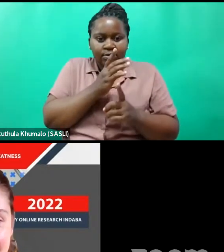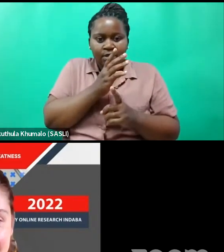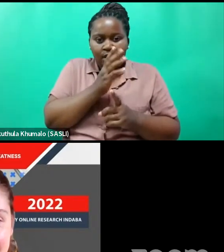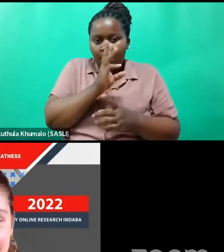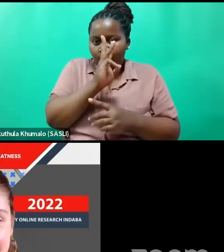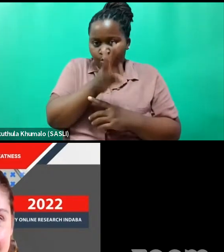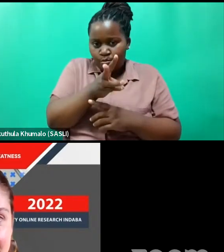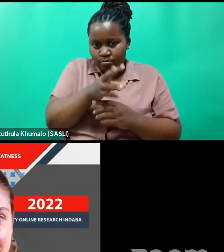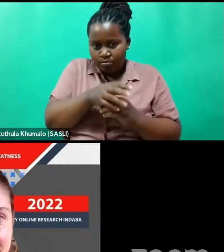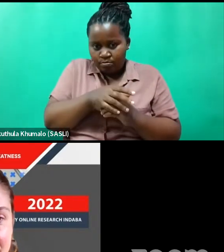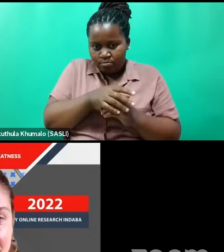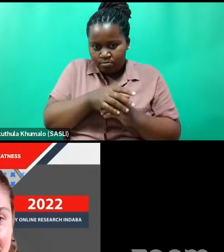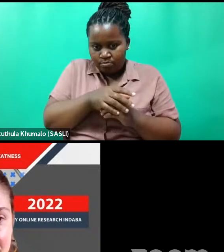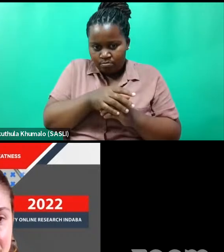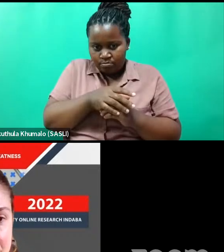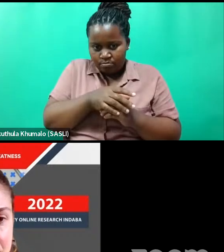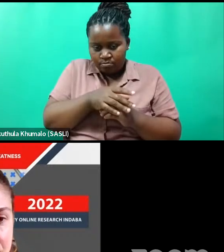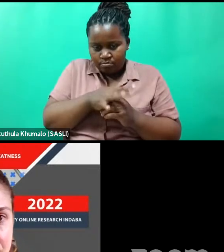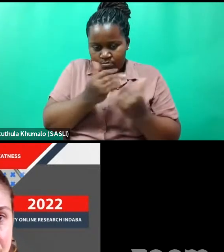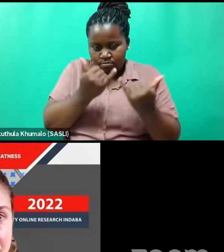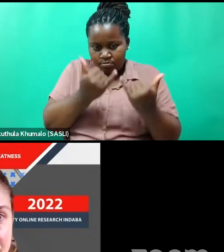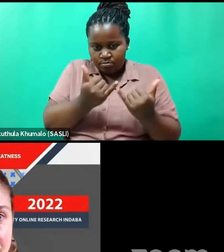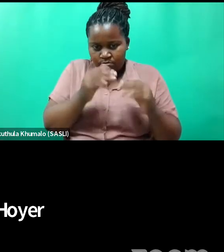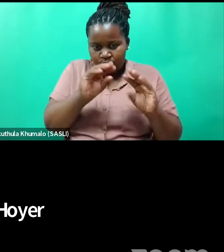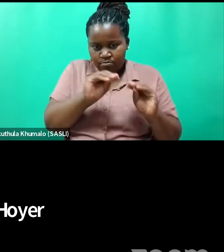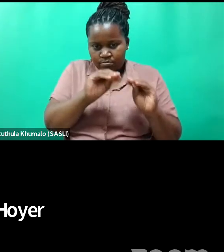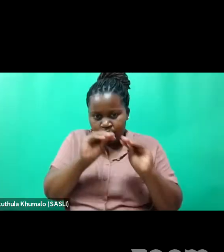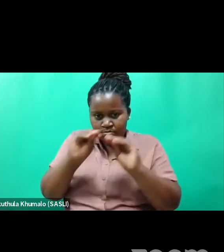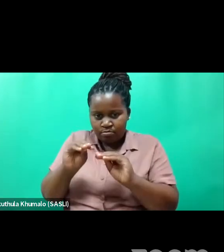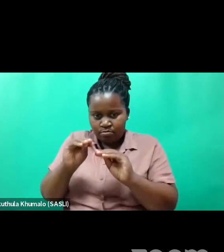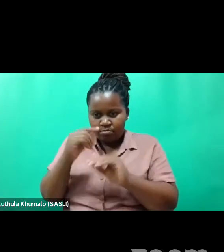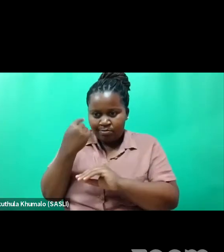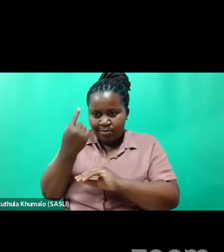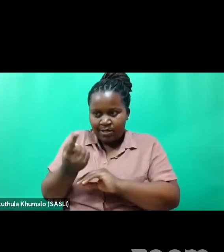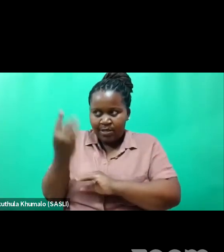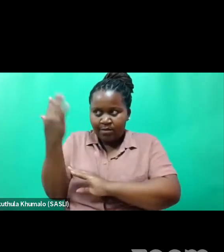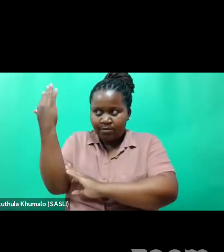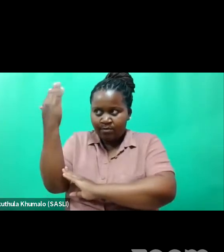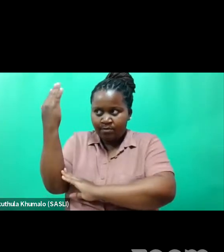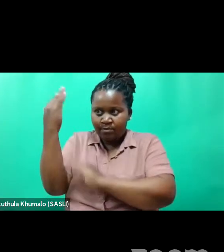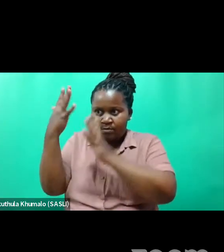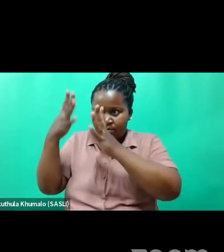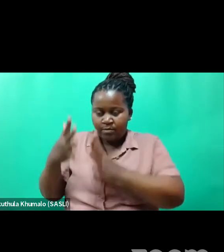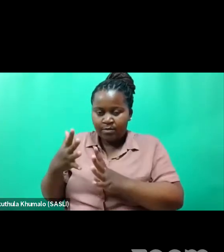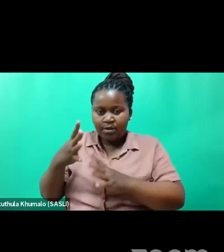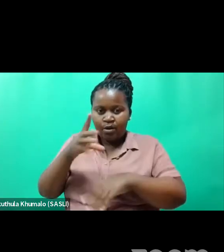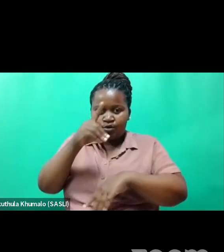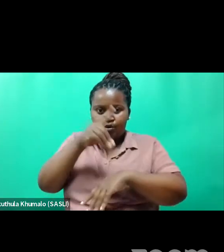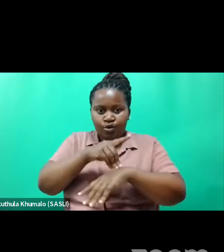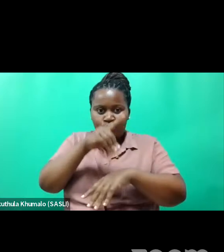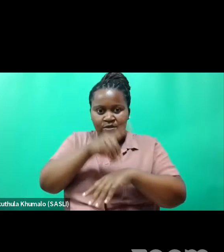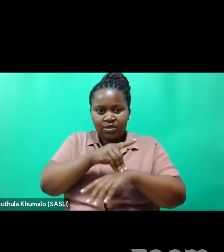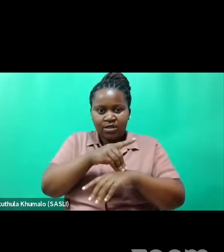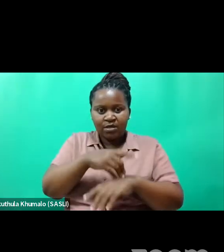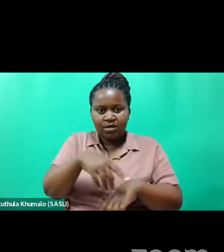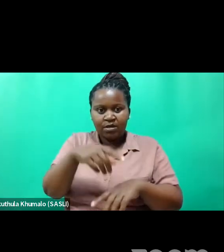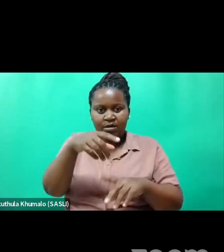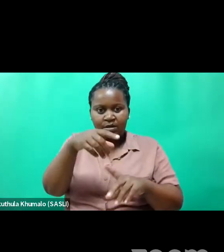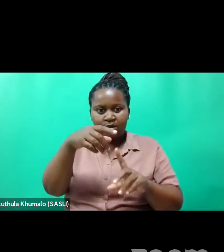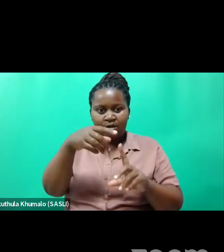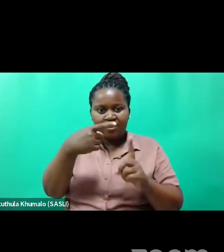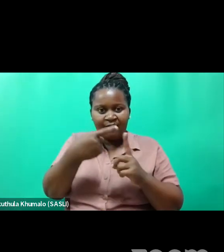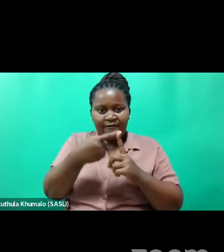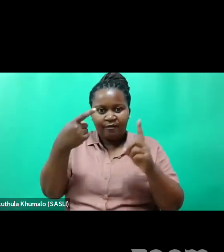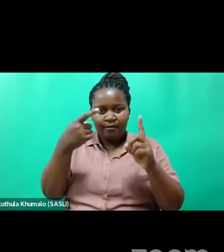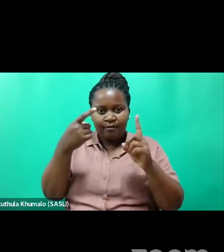on to the next presentation by Dr. Desire Chiwandire from the Departments